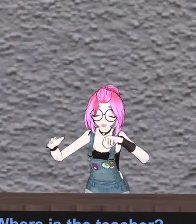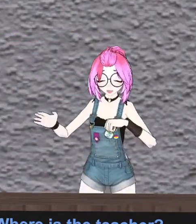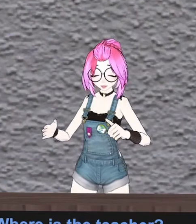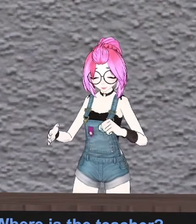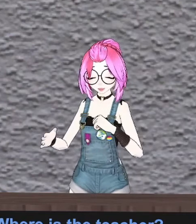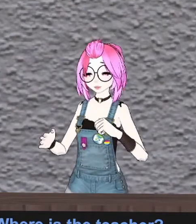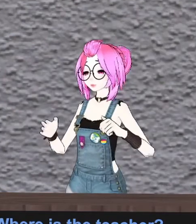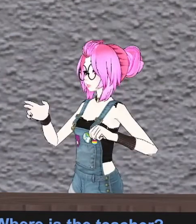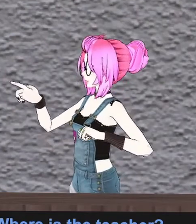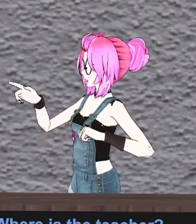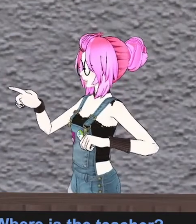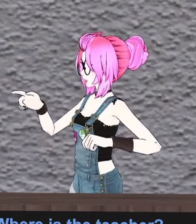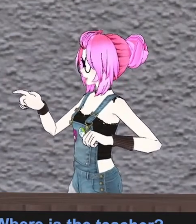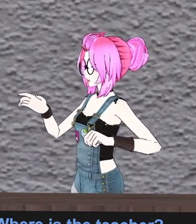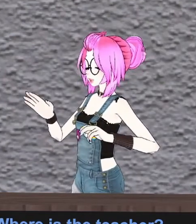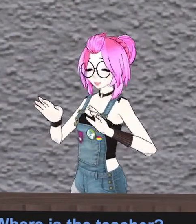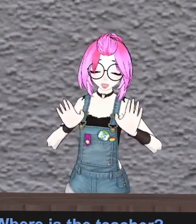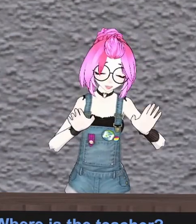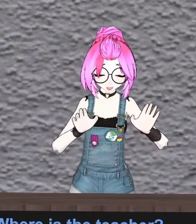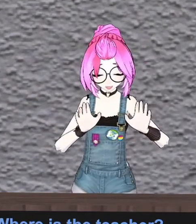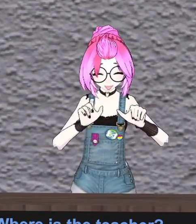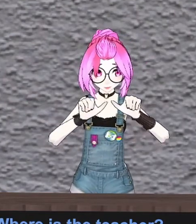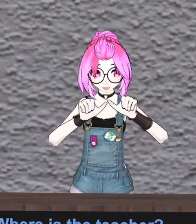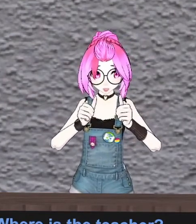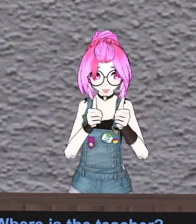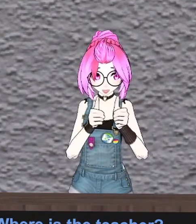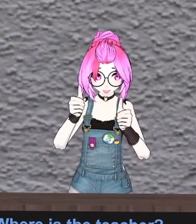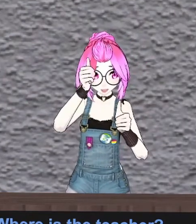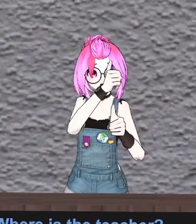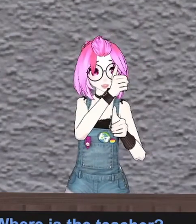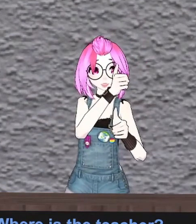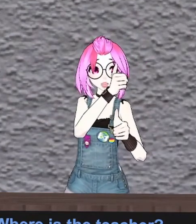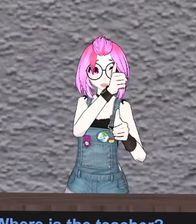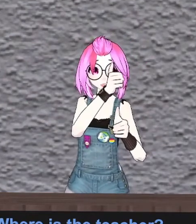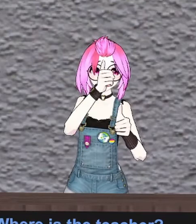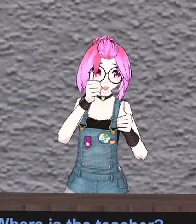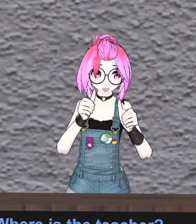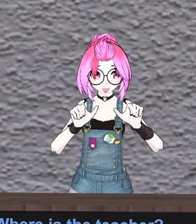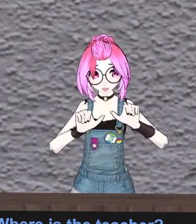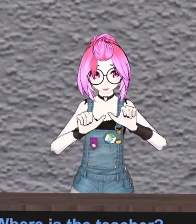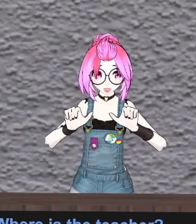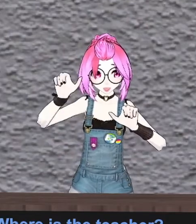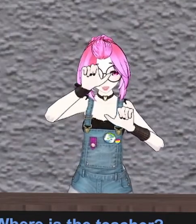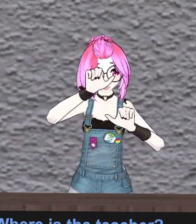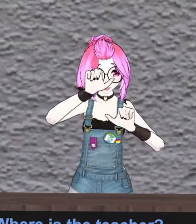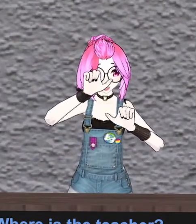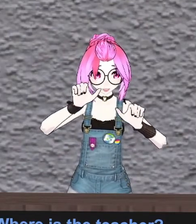Okay. So, what he says, he's like assuming, so he kind of showed like this sign, which means like higher up. It could also be this way.